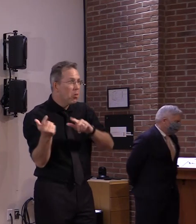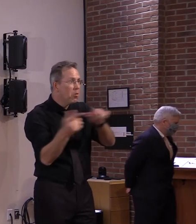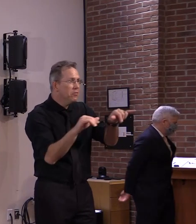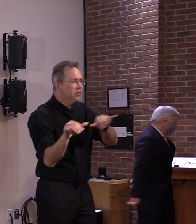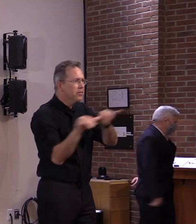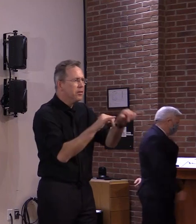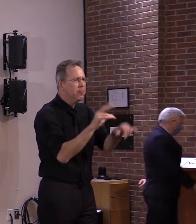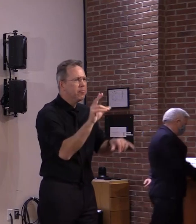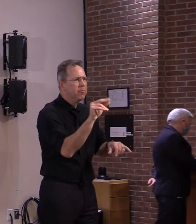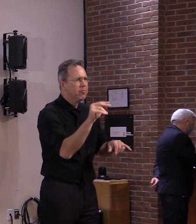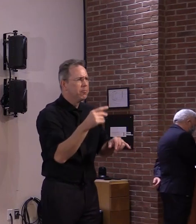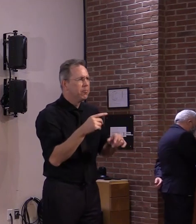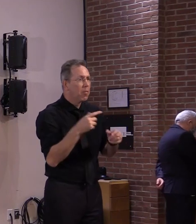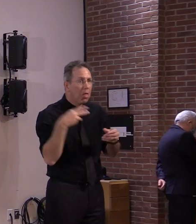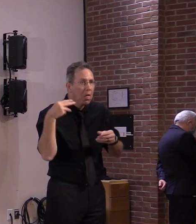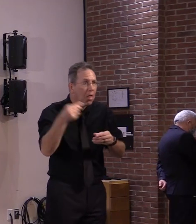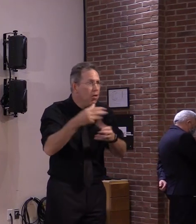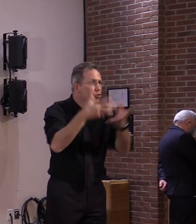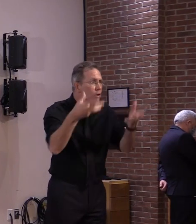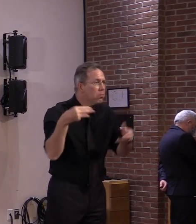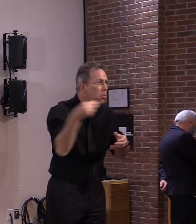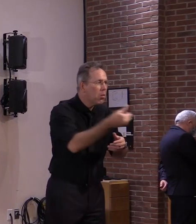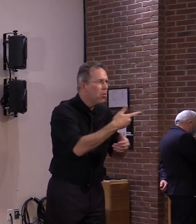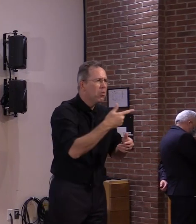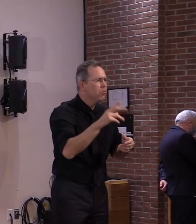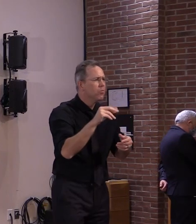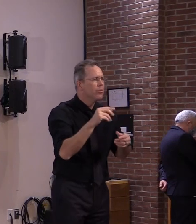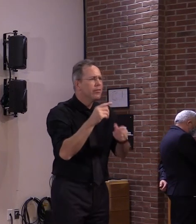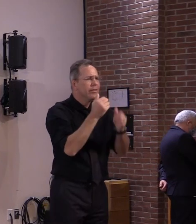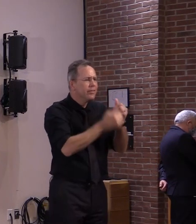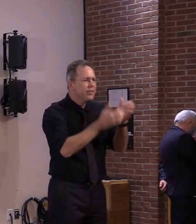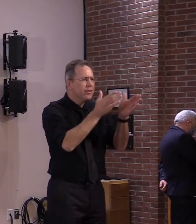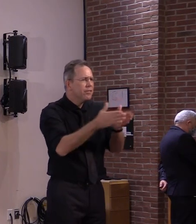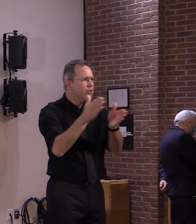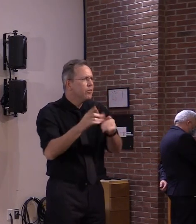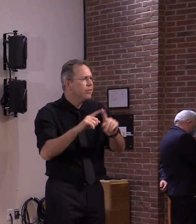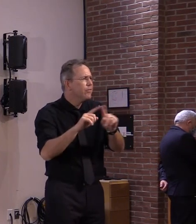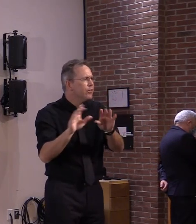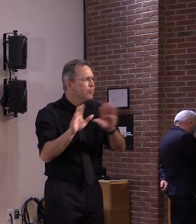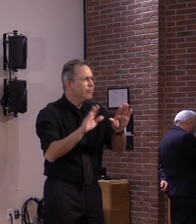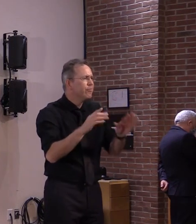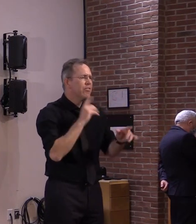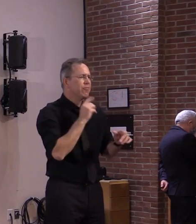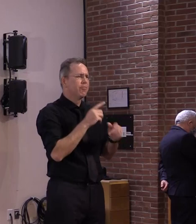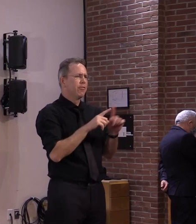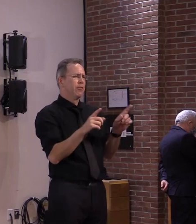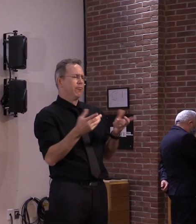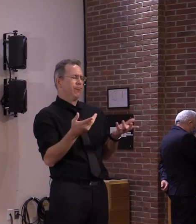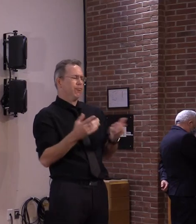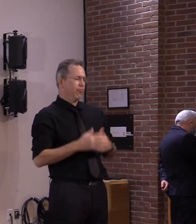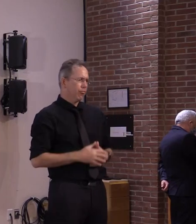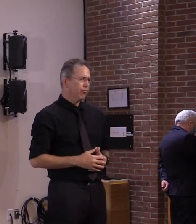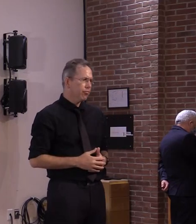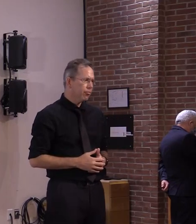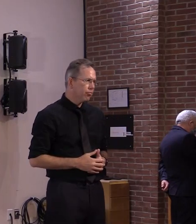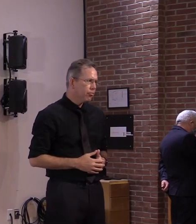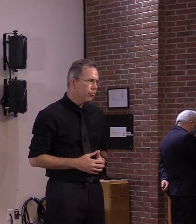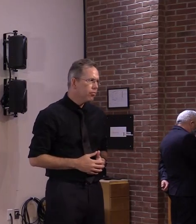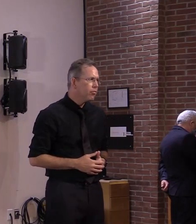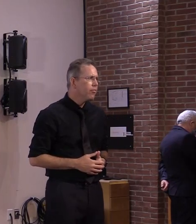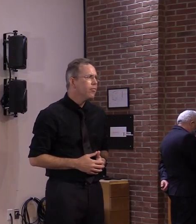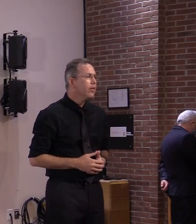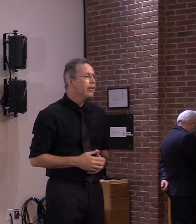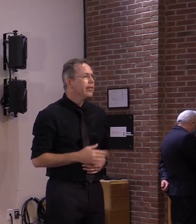other day and notified, a large group of people that they were all in overpayment. This happens on a